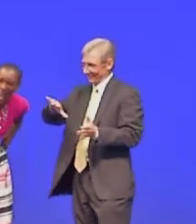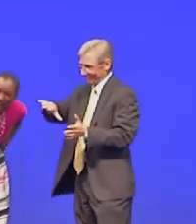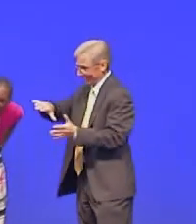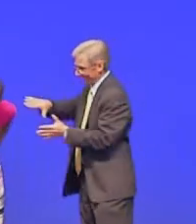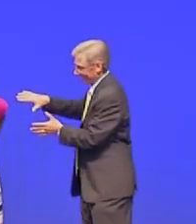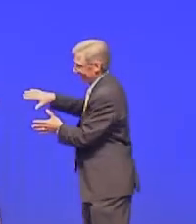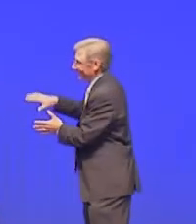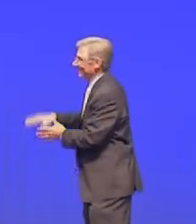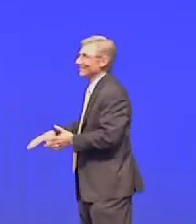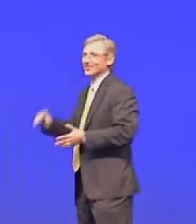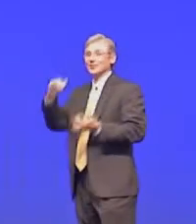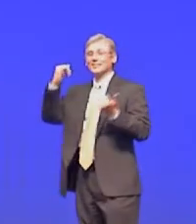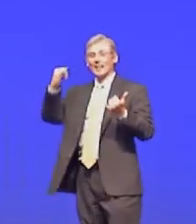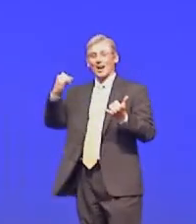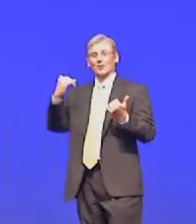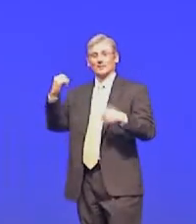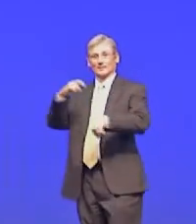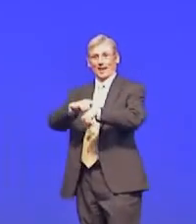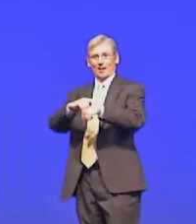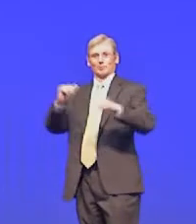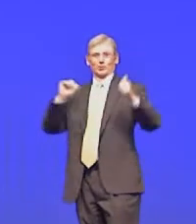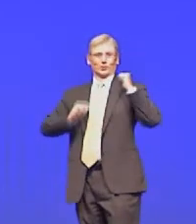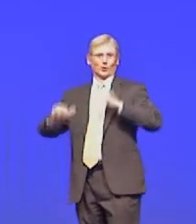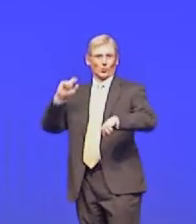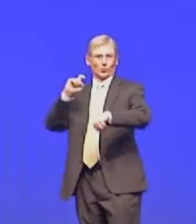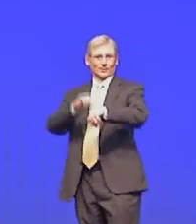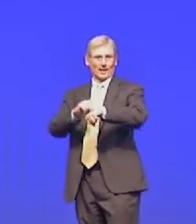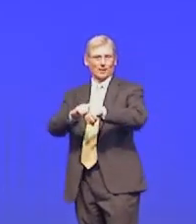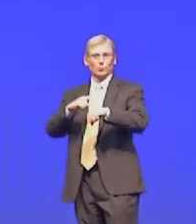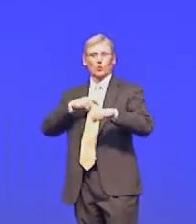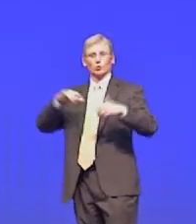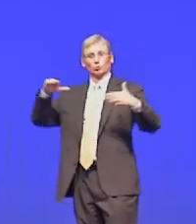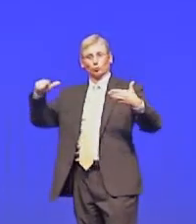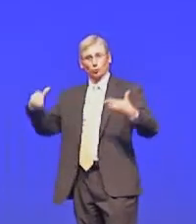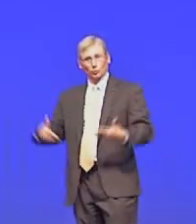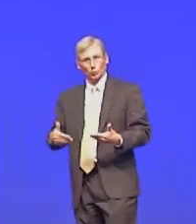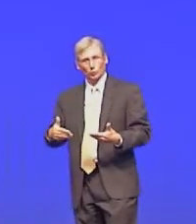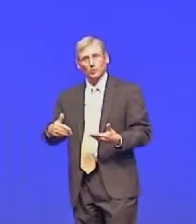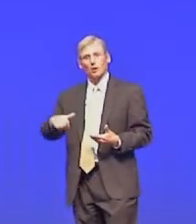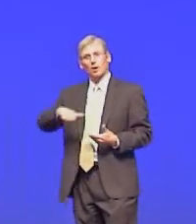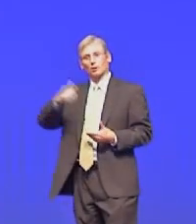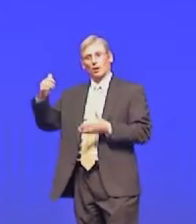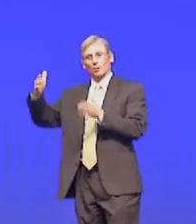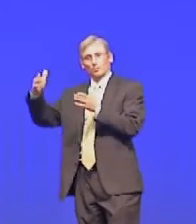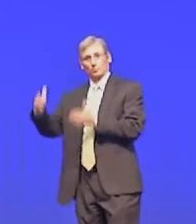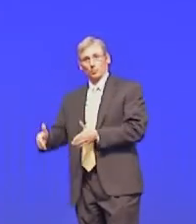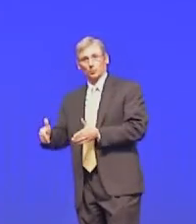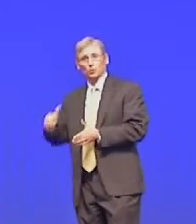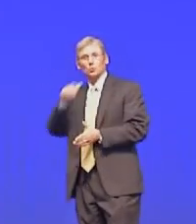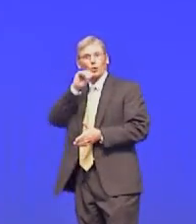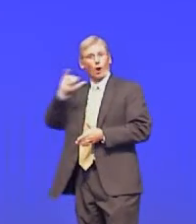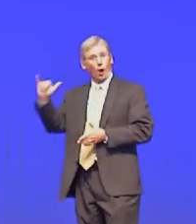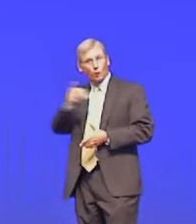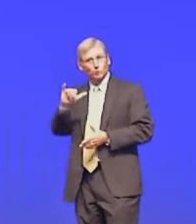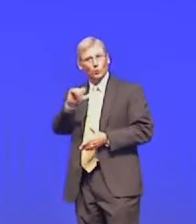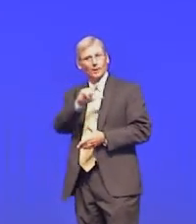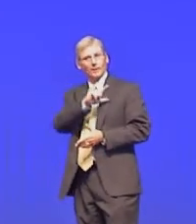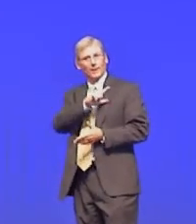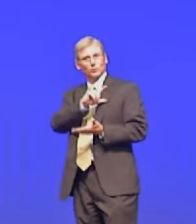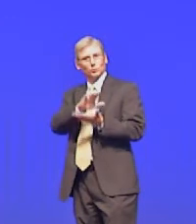talk. And so, with that said, it's time for the show. And I'm going to introduce another individual who is